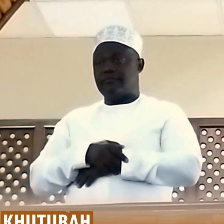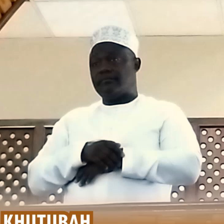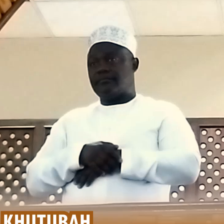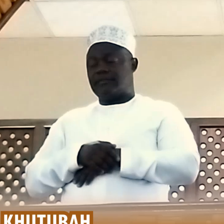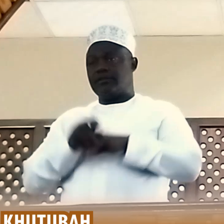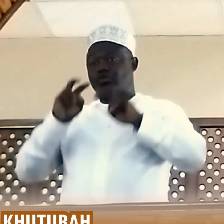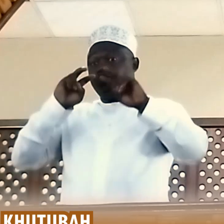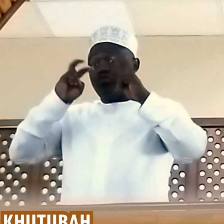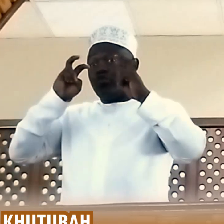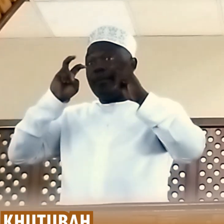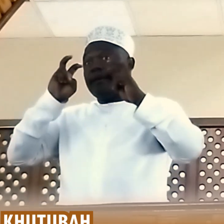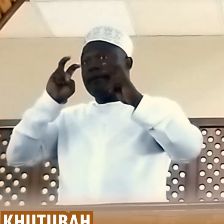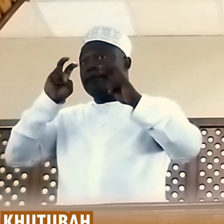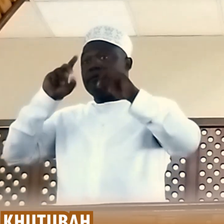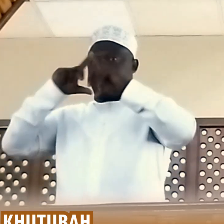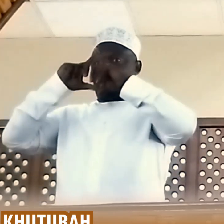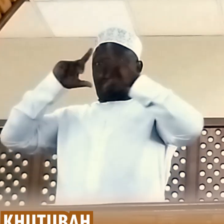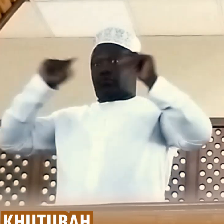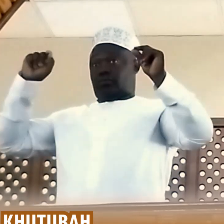omulamwa gwayo gugamba nti